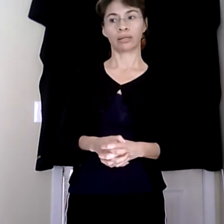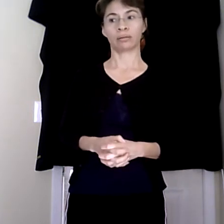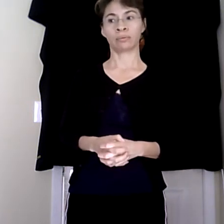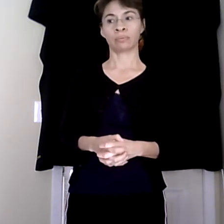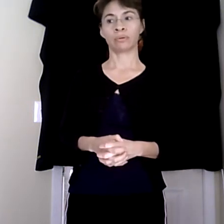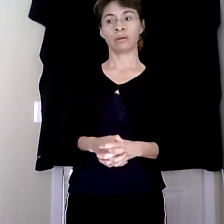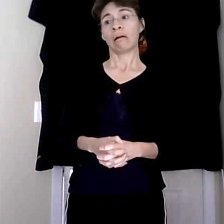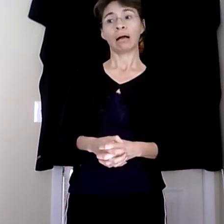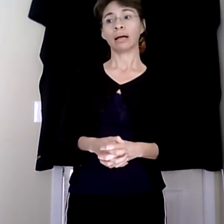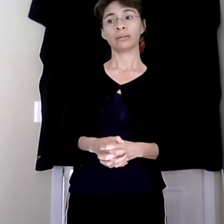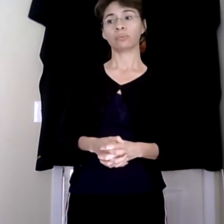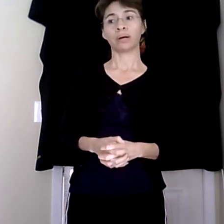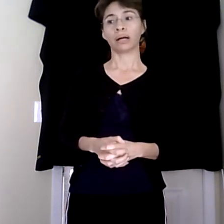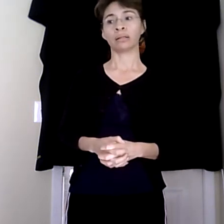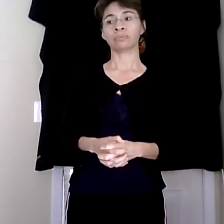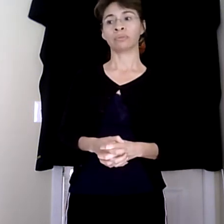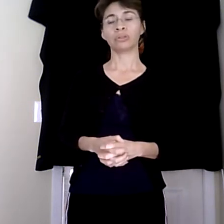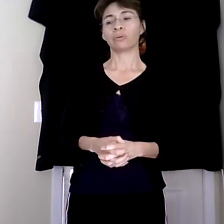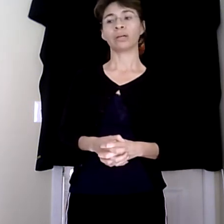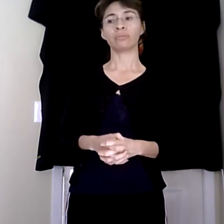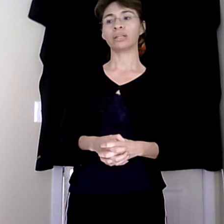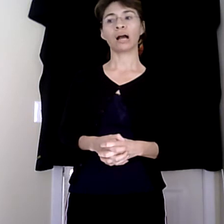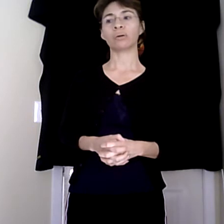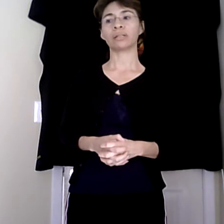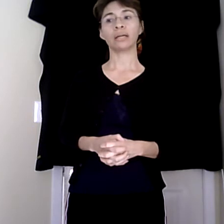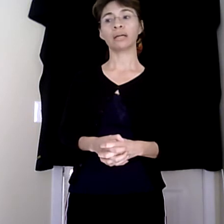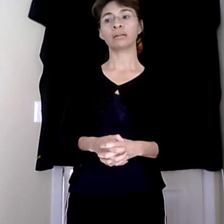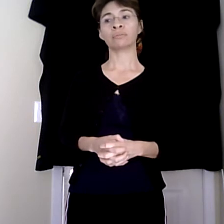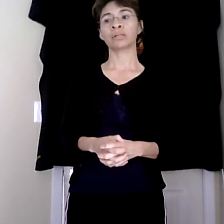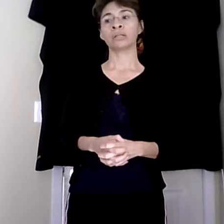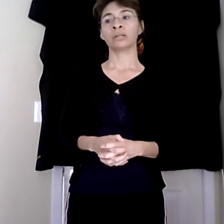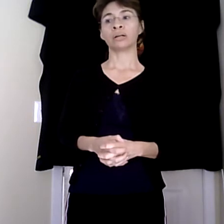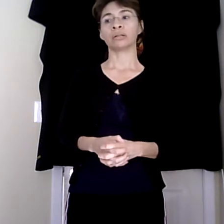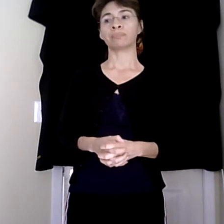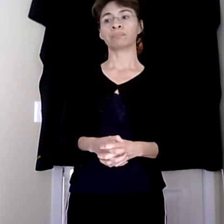Well, I have a suggestion. How about some signs that say no parking?